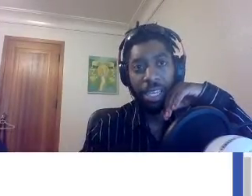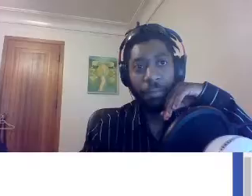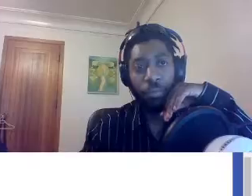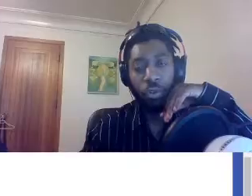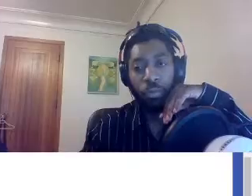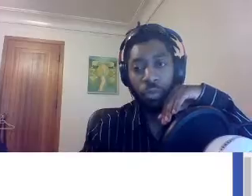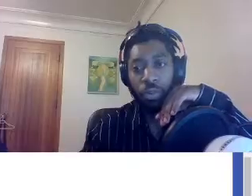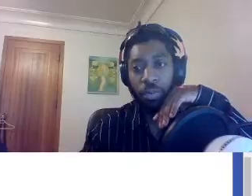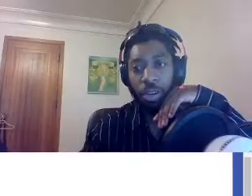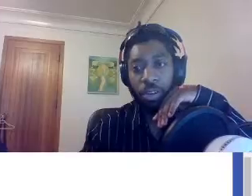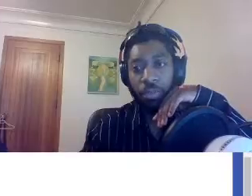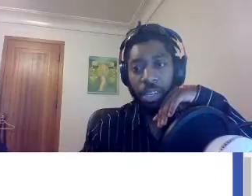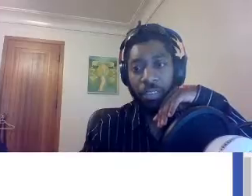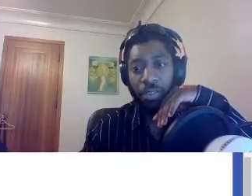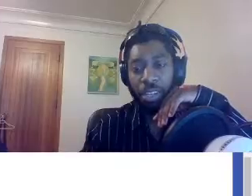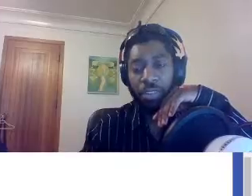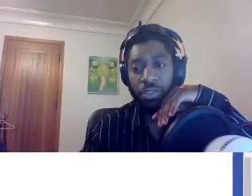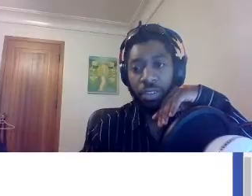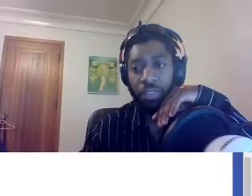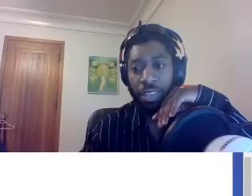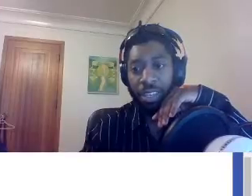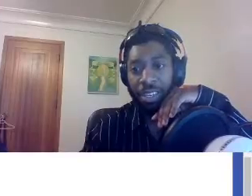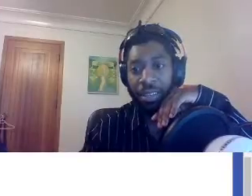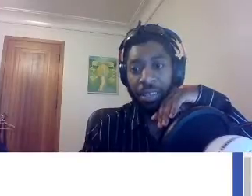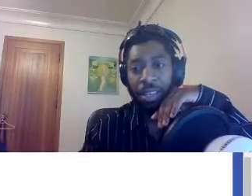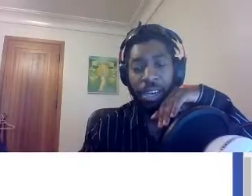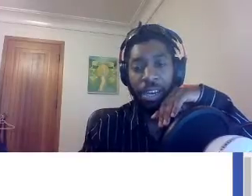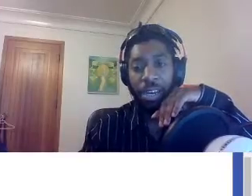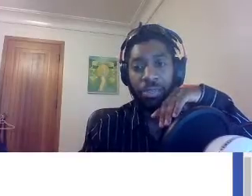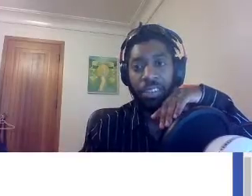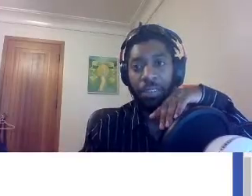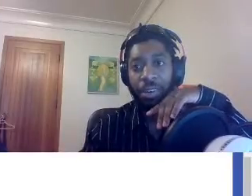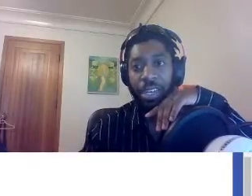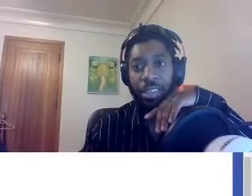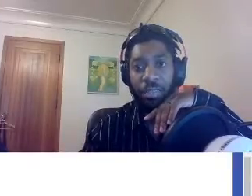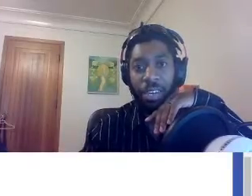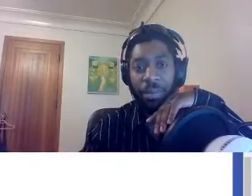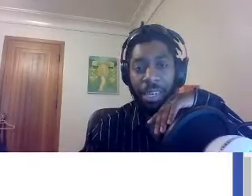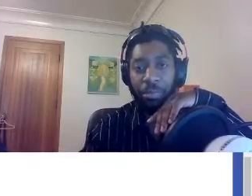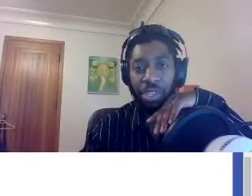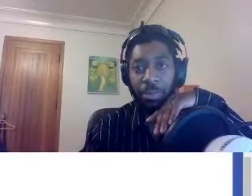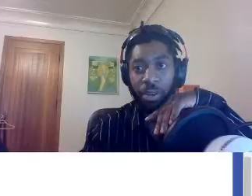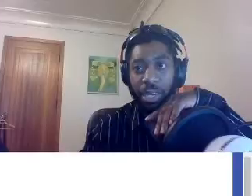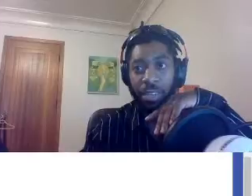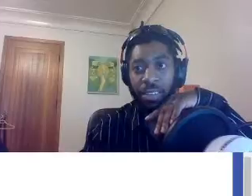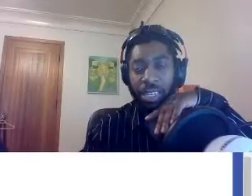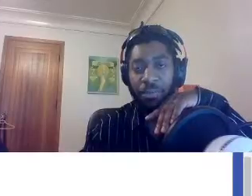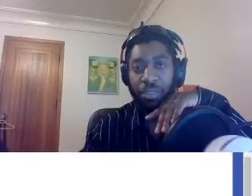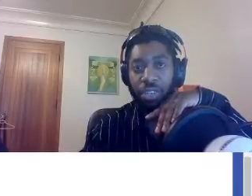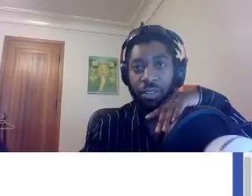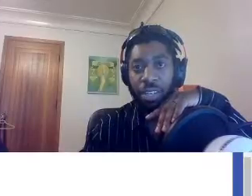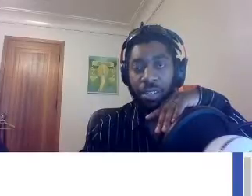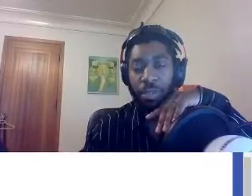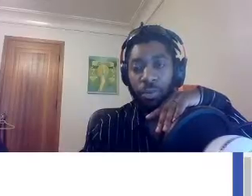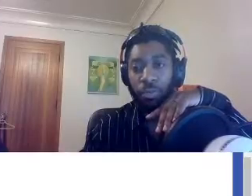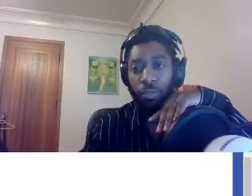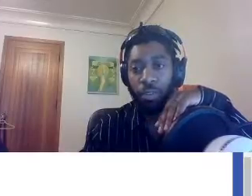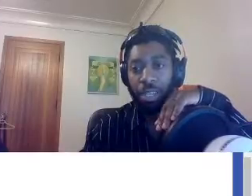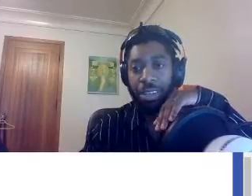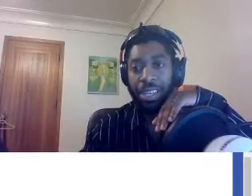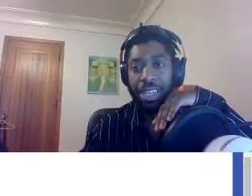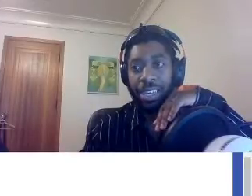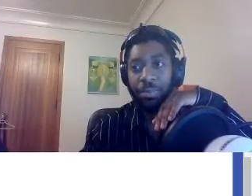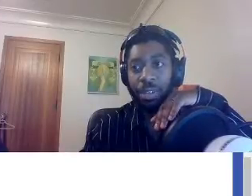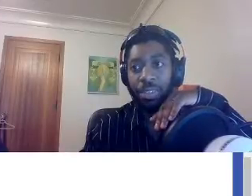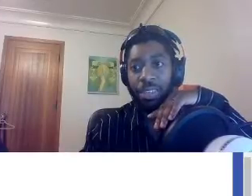going to have a room tour tomorrow if you guys are interested. Just FYI, so it's going to be at MGM Grand. It's going to give you a general idea what the rooms are